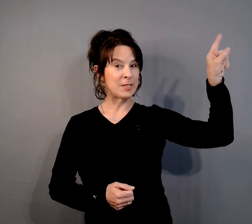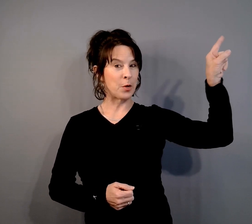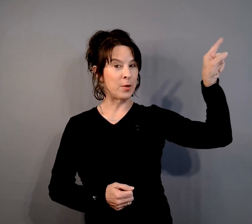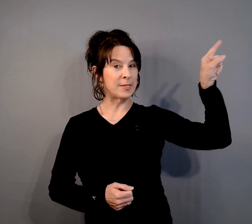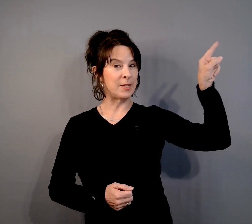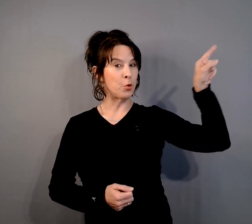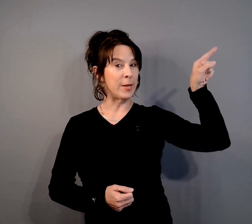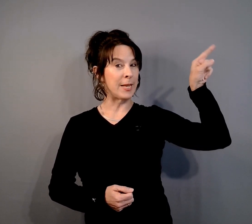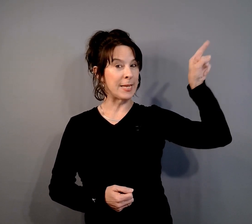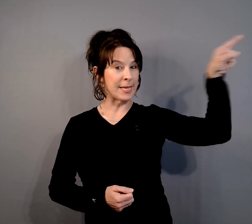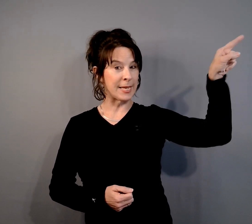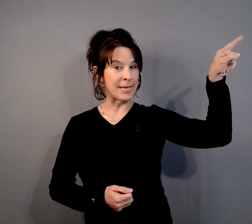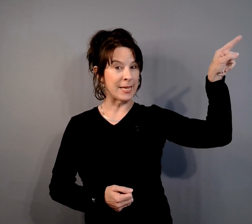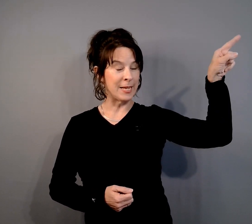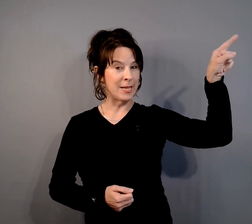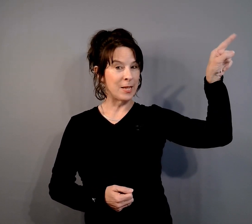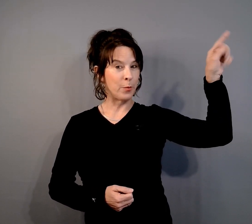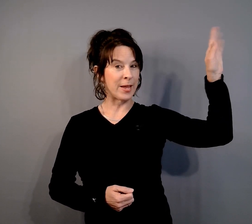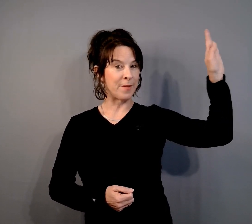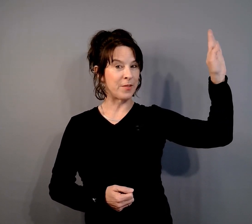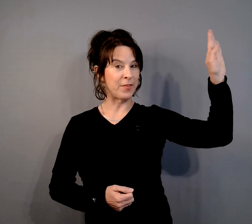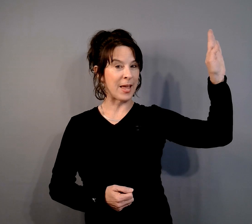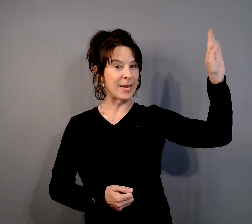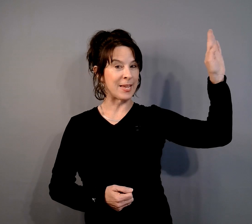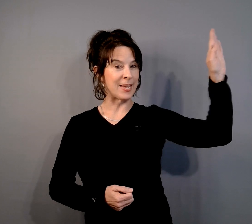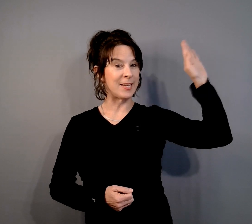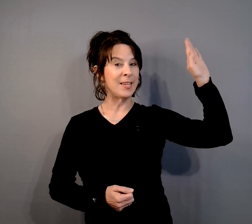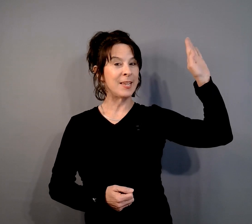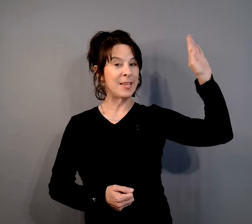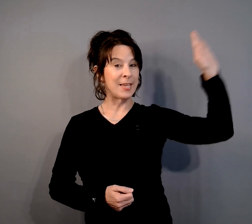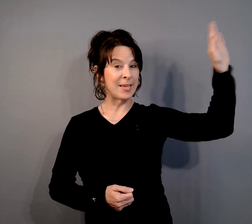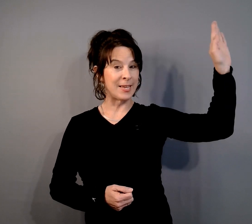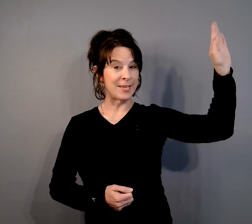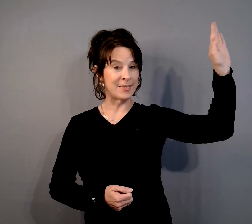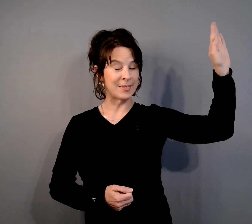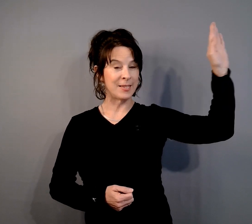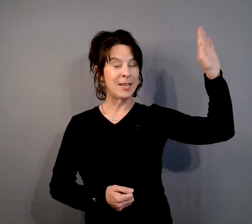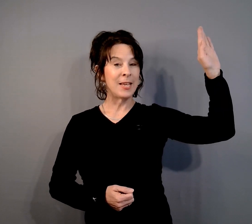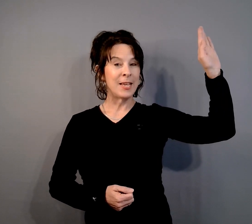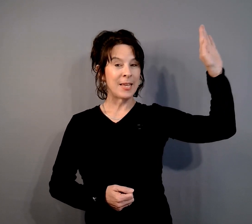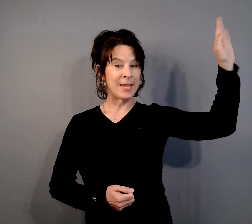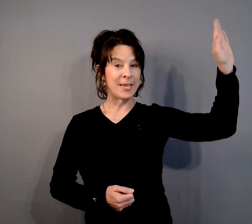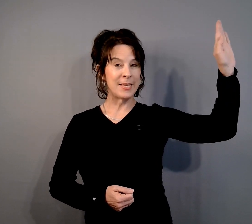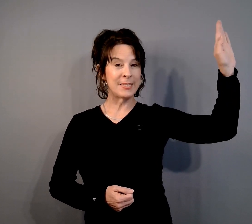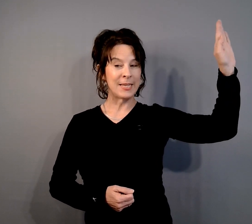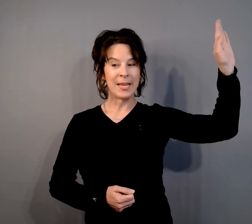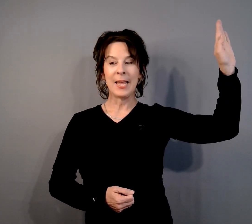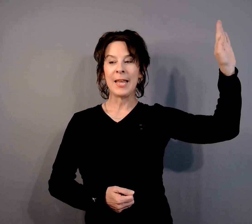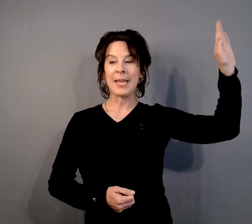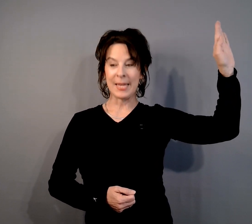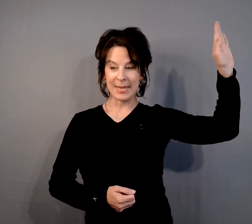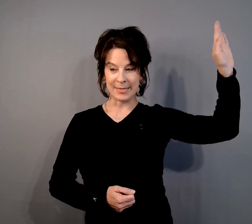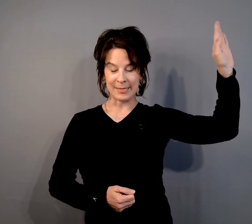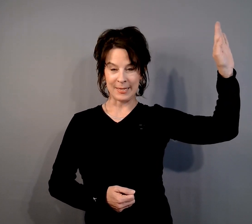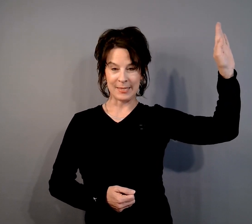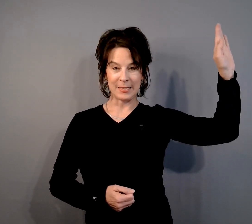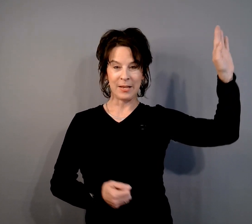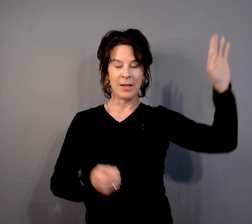So instead of going he, we have the flat hand, his. His innocence.